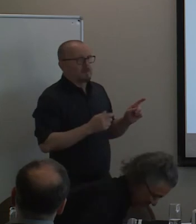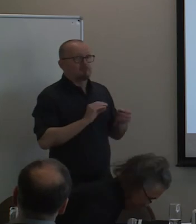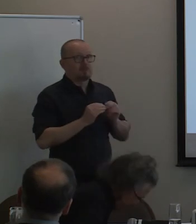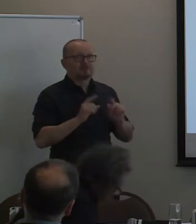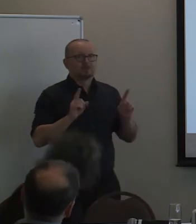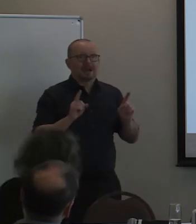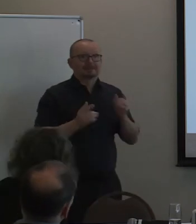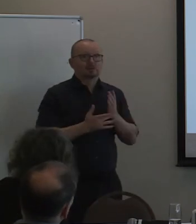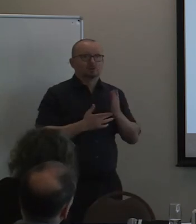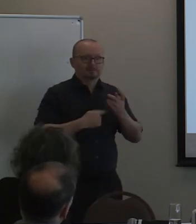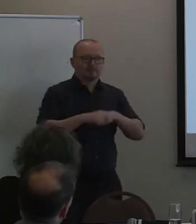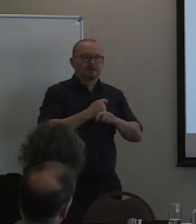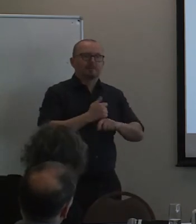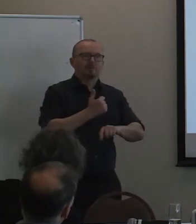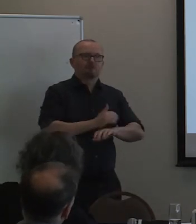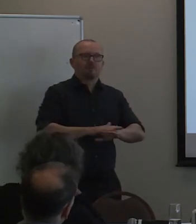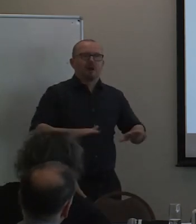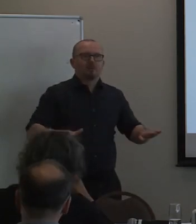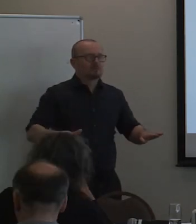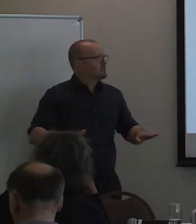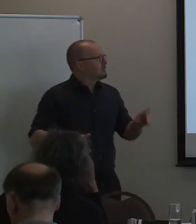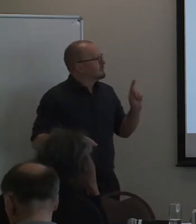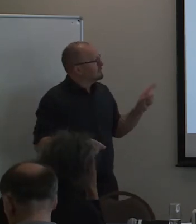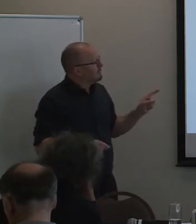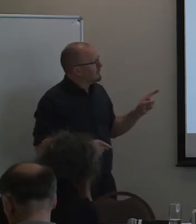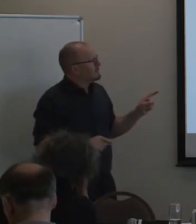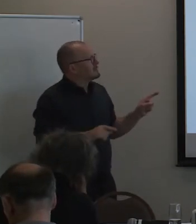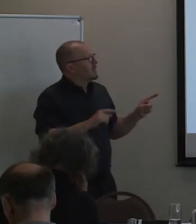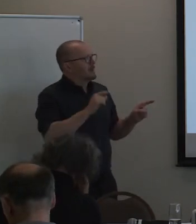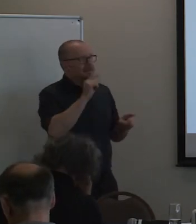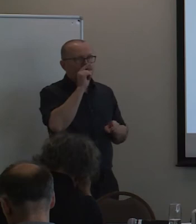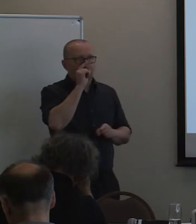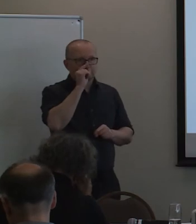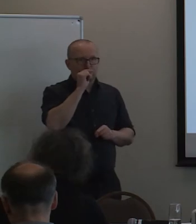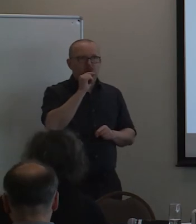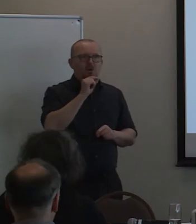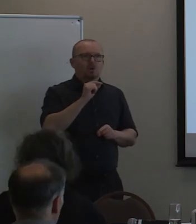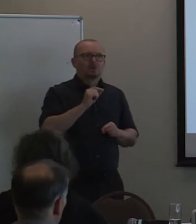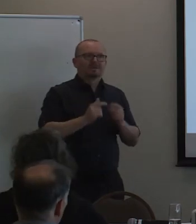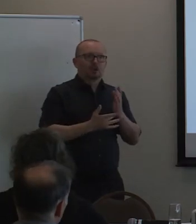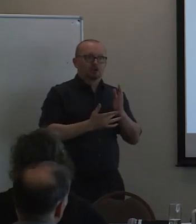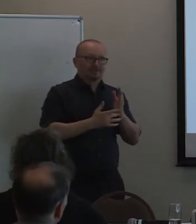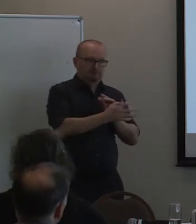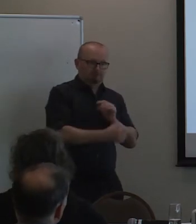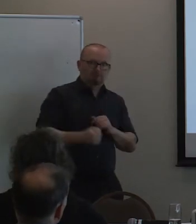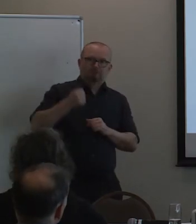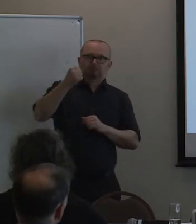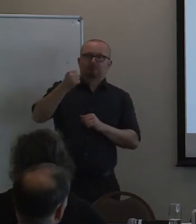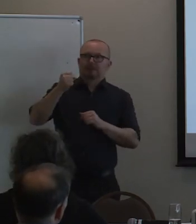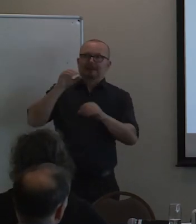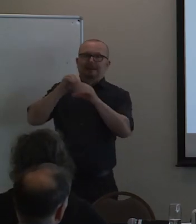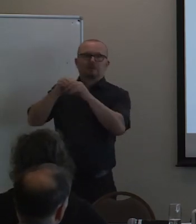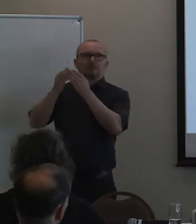cultural development. So is it possible to resituate technology in the broader reality? He also